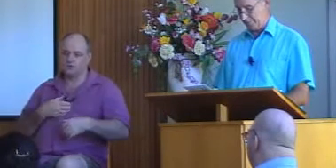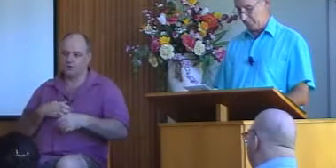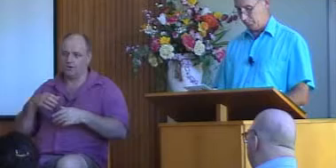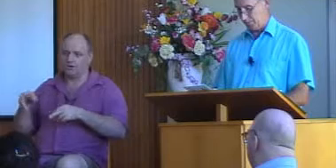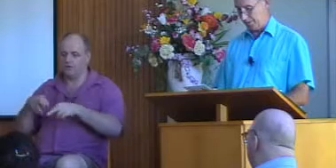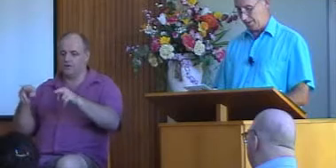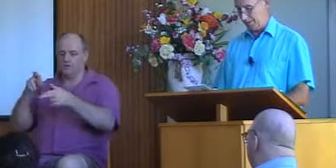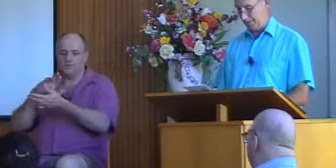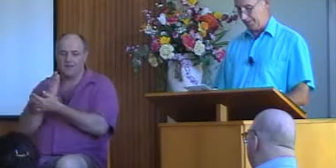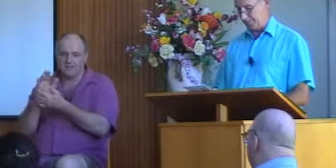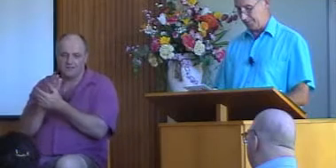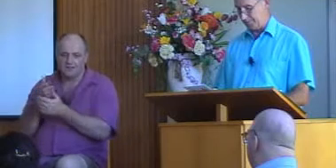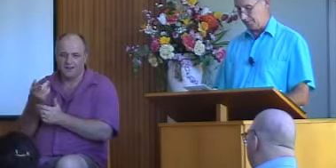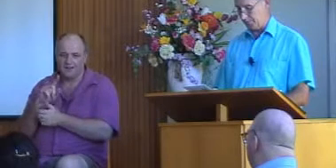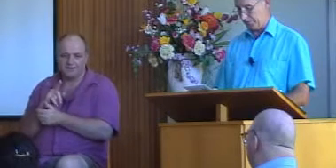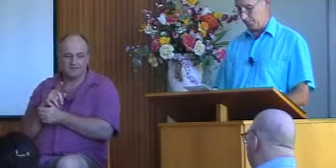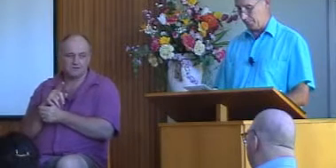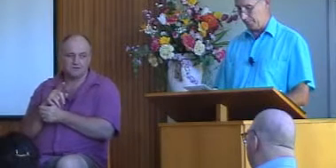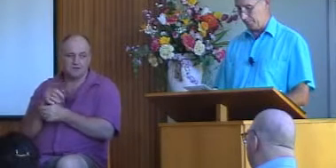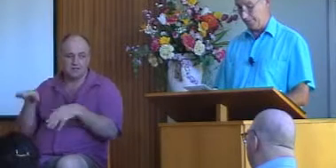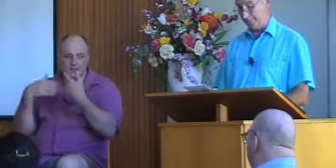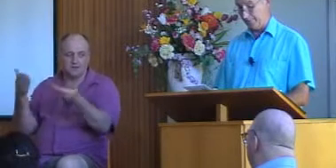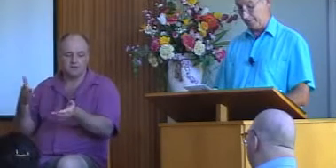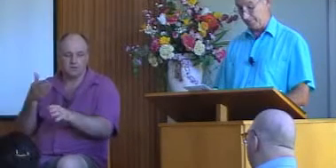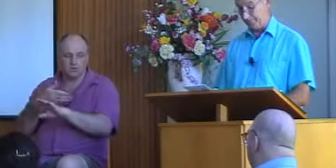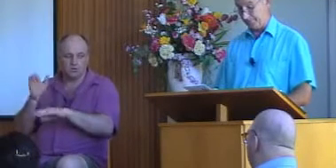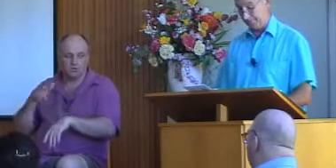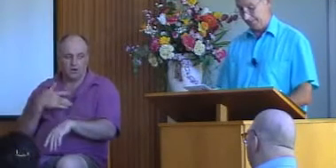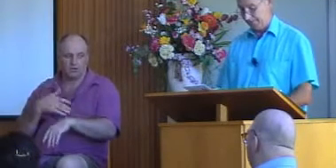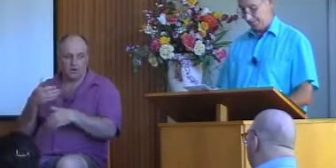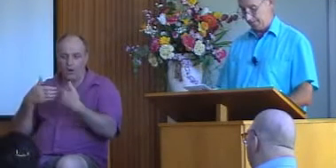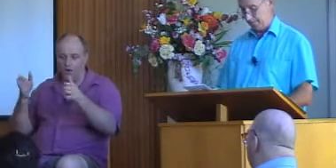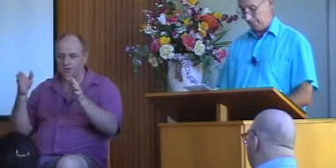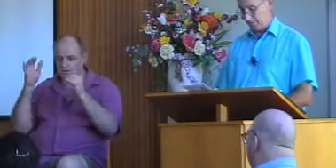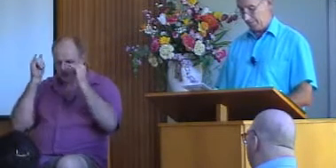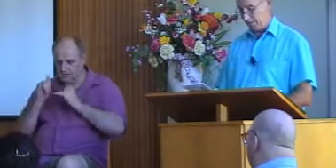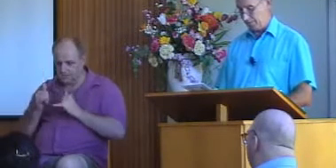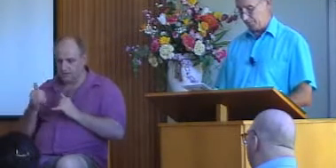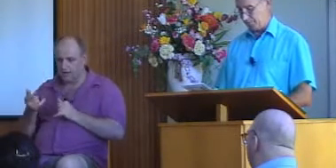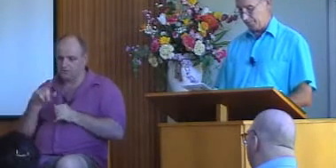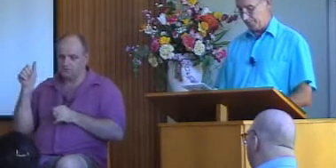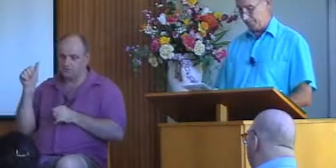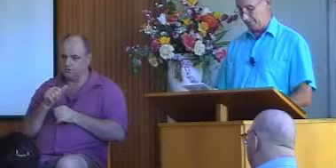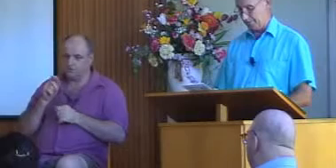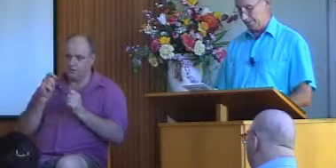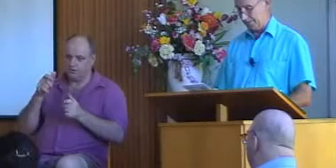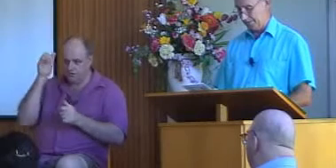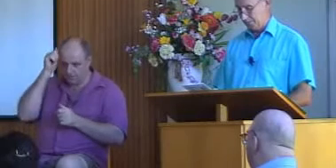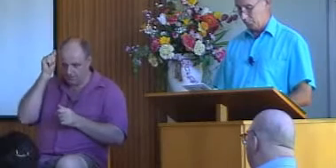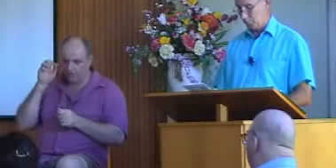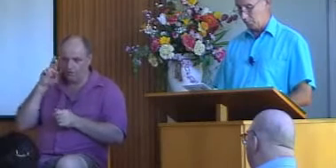in life, will be opened at the judgment, and will be remembered forever. It involves the highest